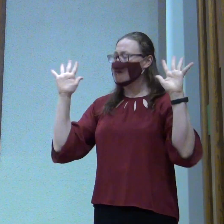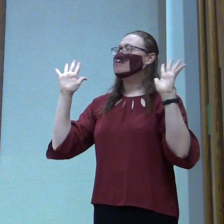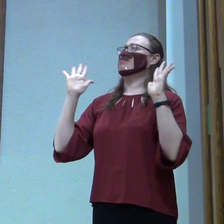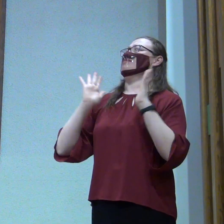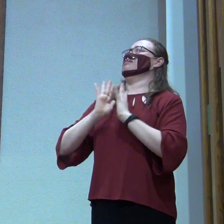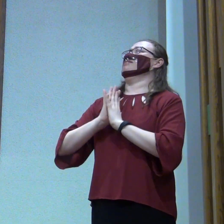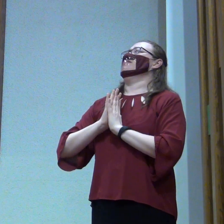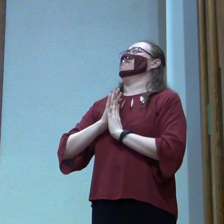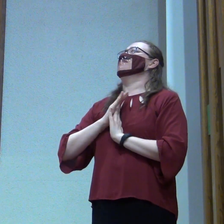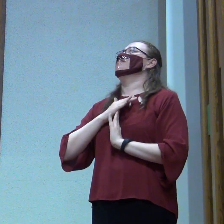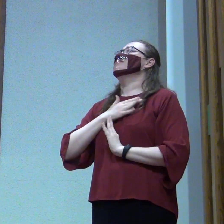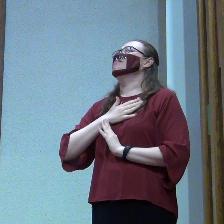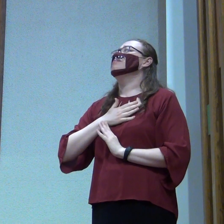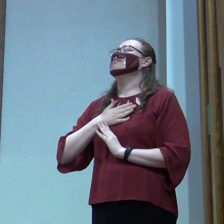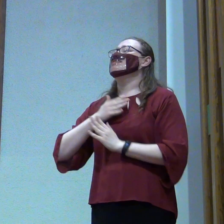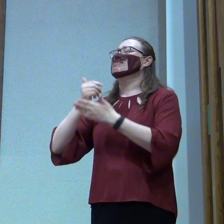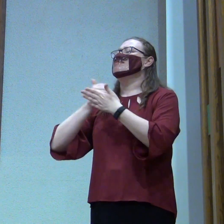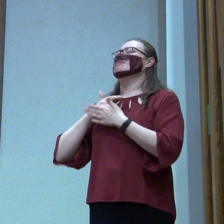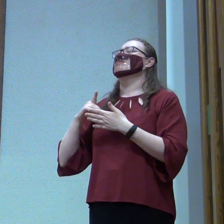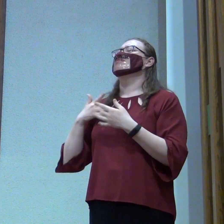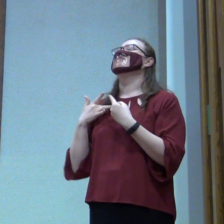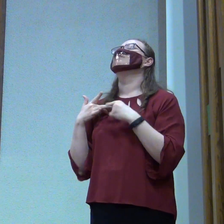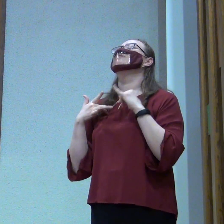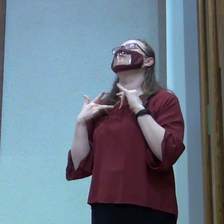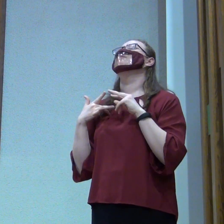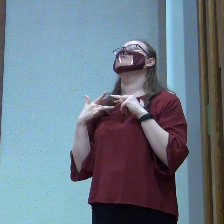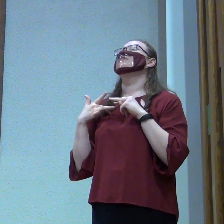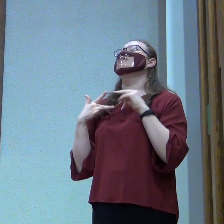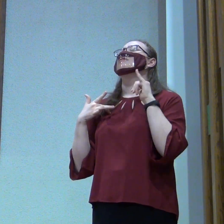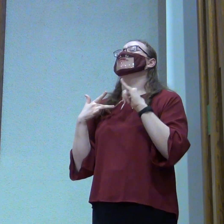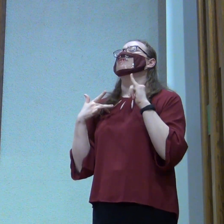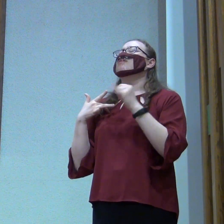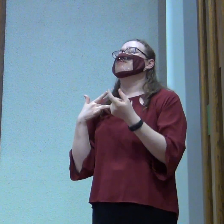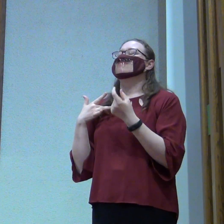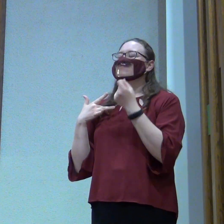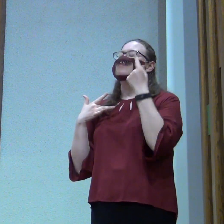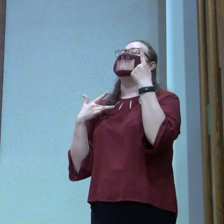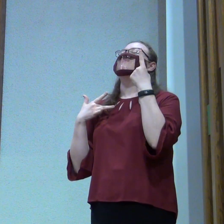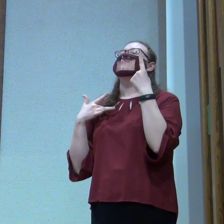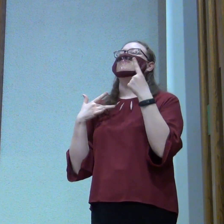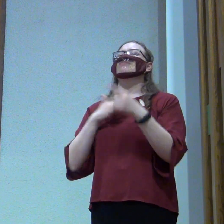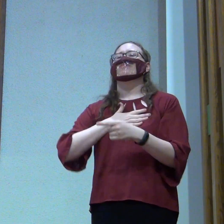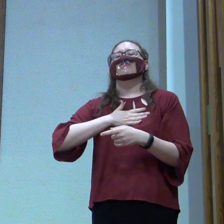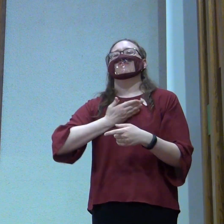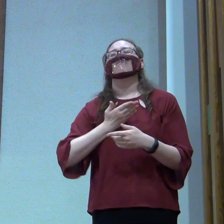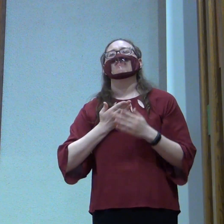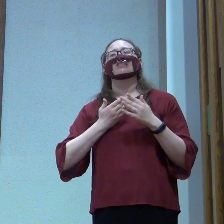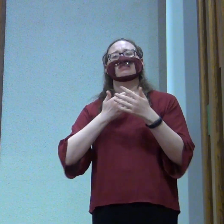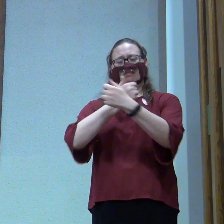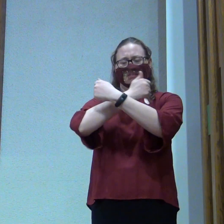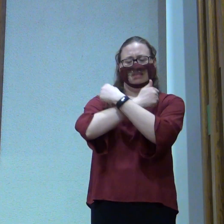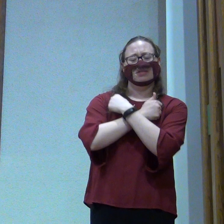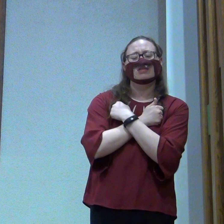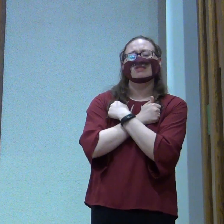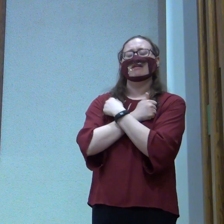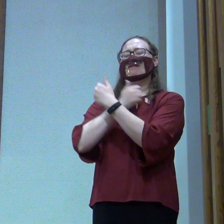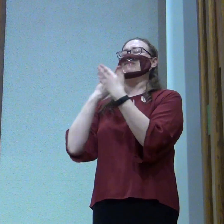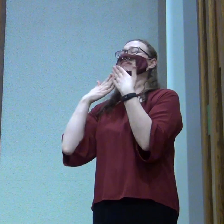Feeling that, may we respond with love and gratitude